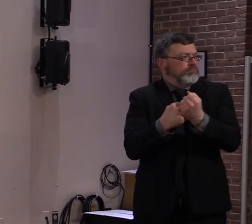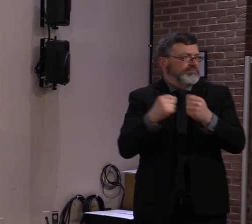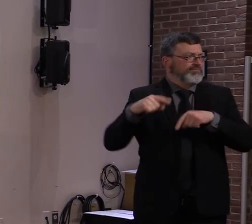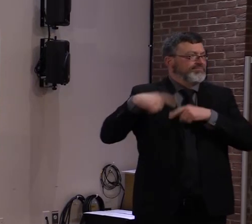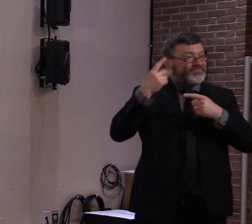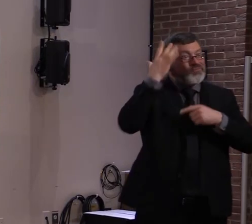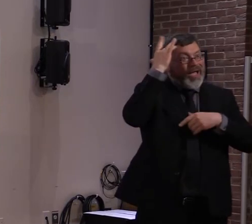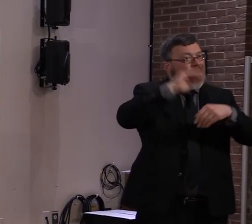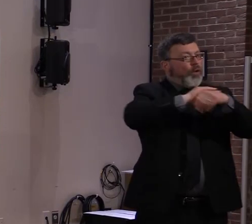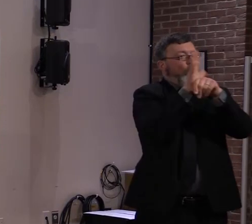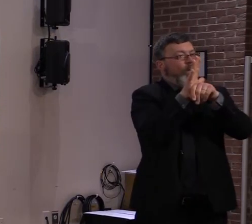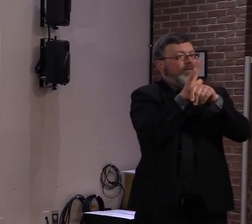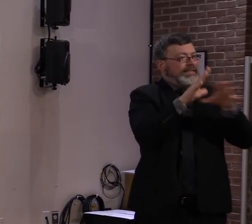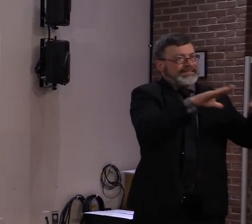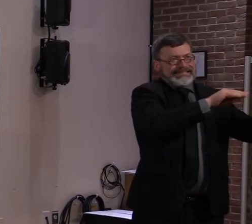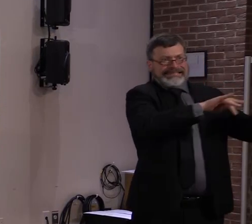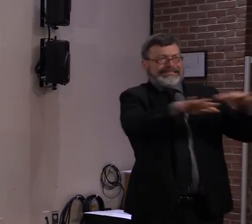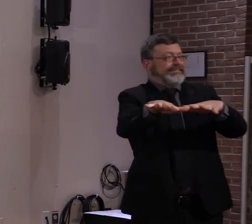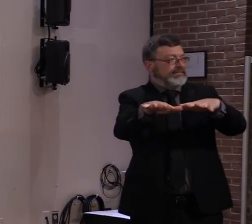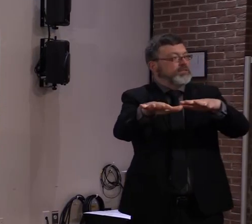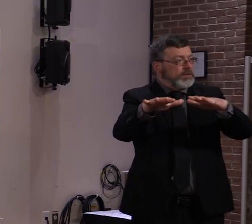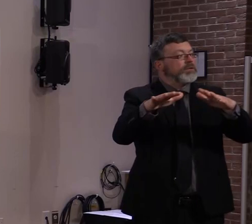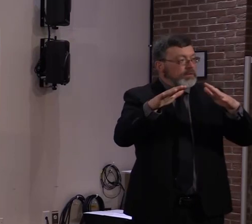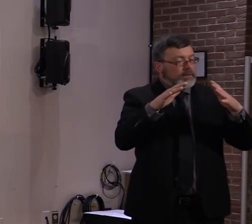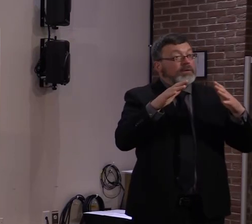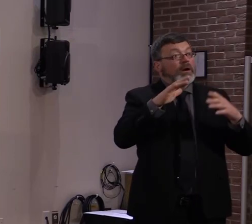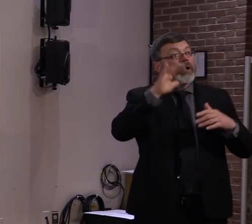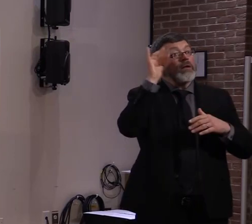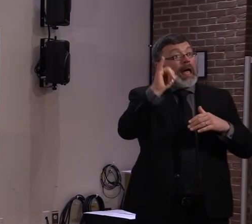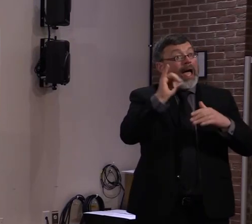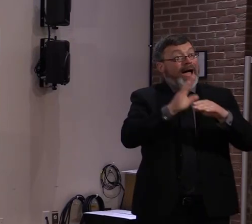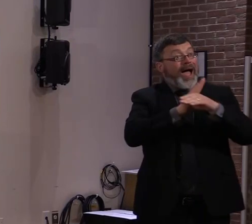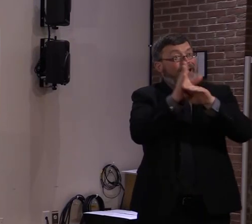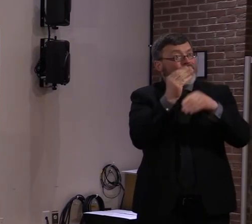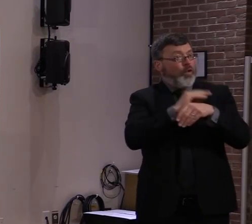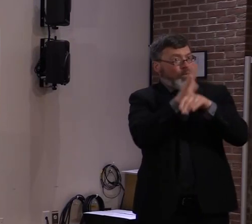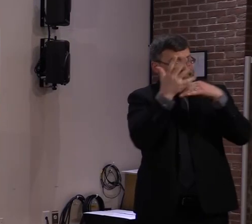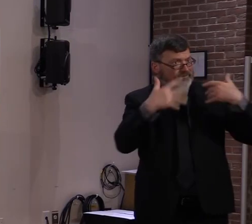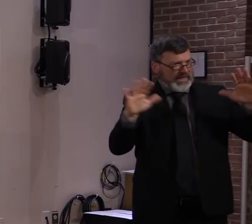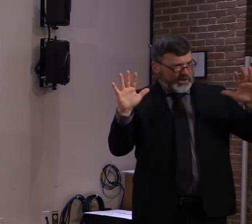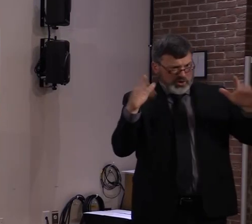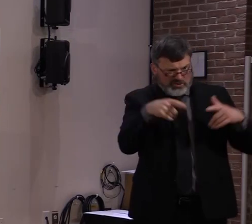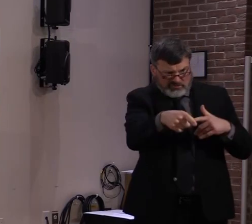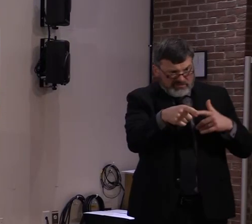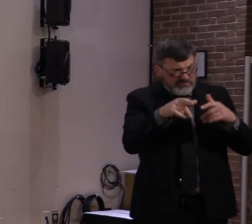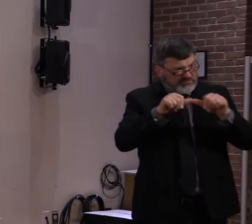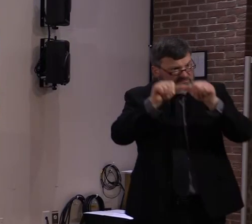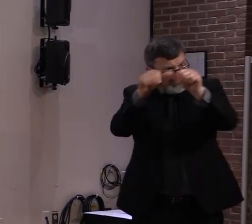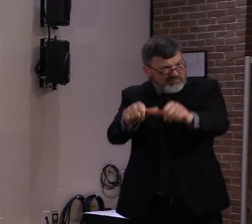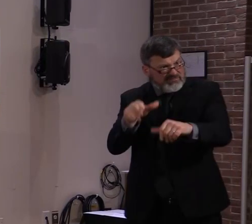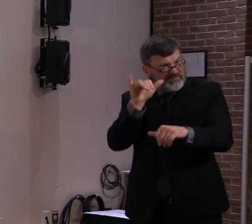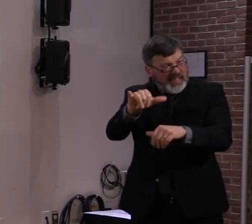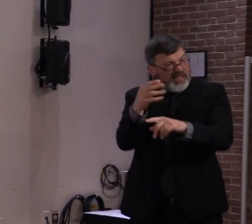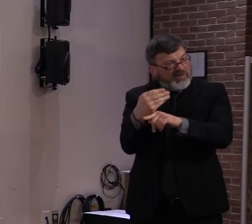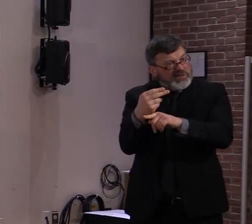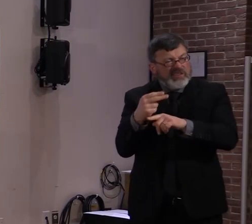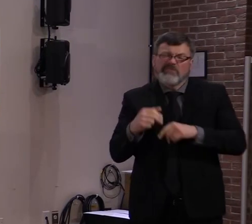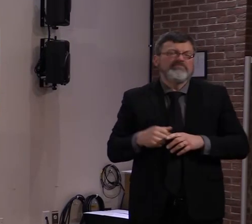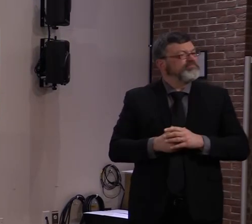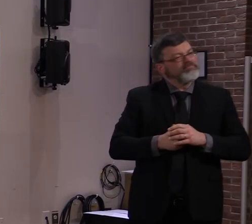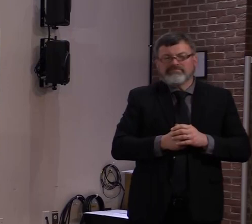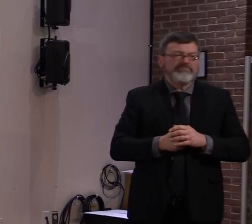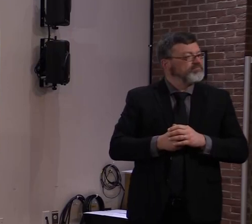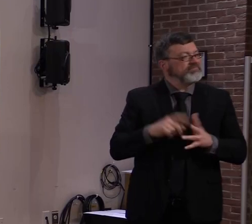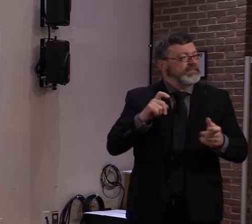perspective, sustainable. Due to the pandemic, DCF greatly expanded the number of motels and hotels that